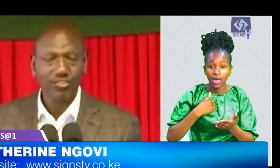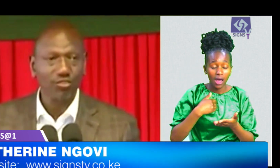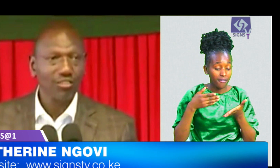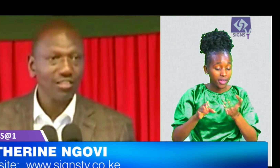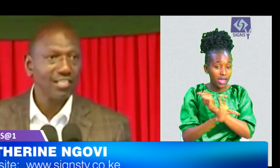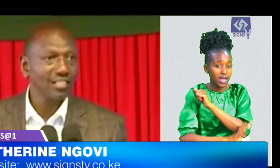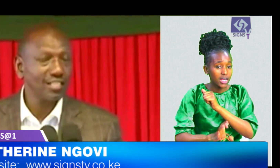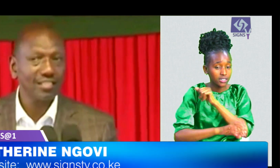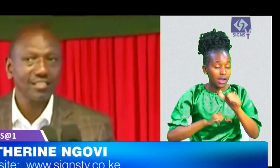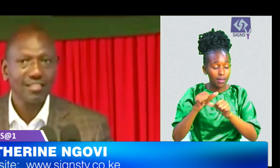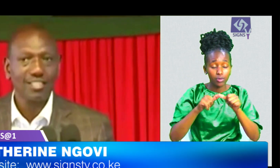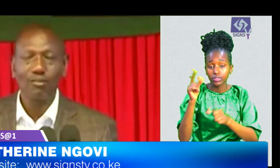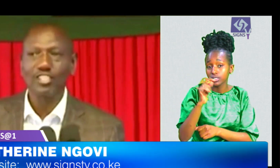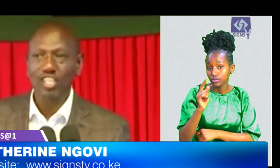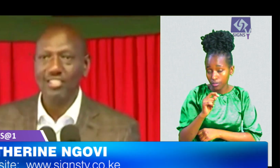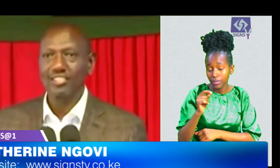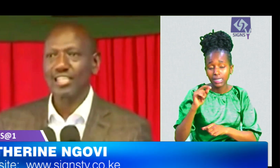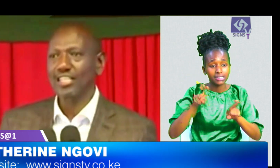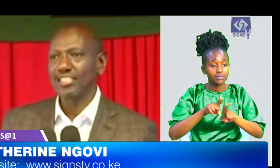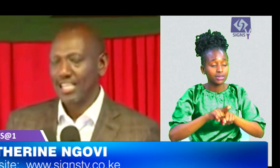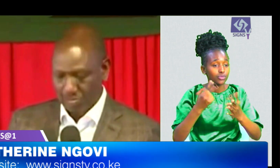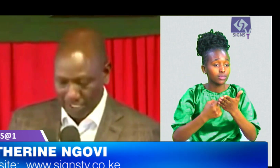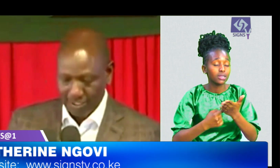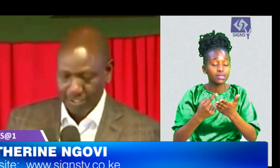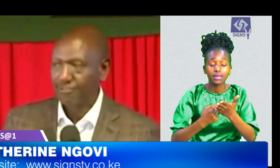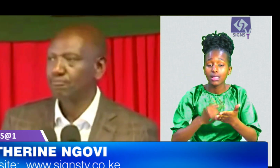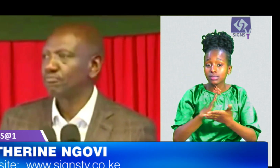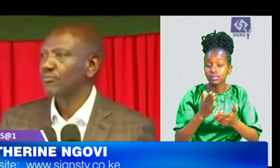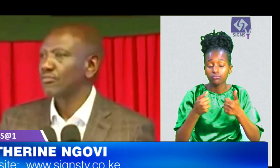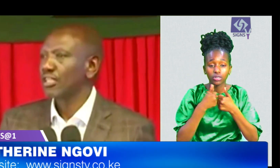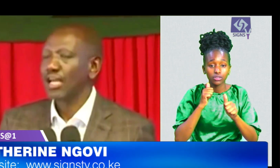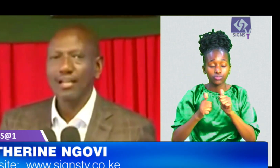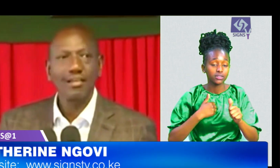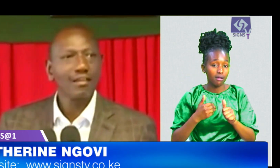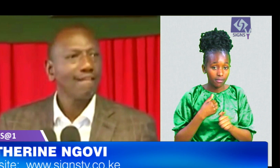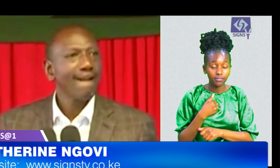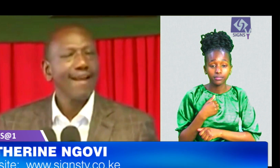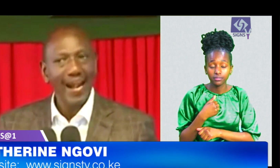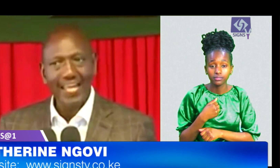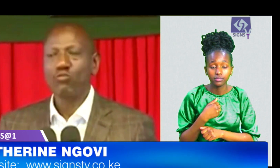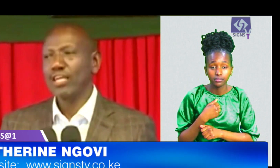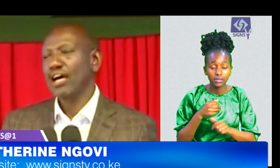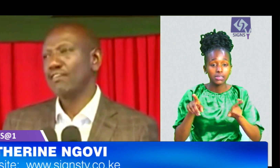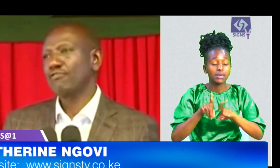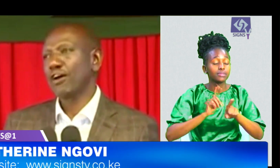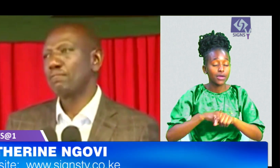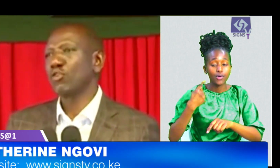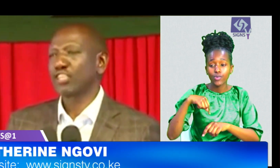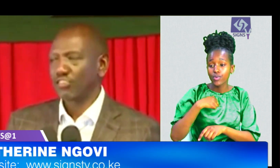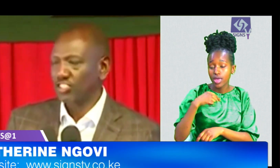CEO of TikTok so that we can agree on a mechanism to moderate content in their space so